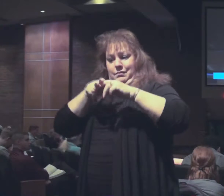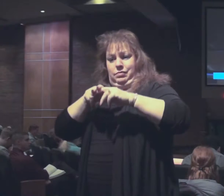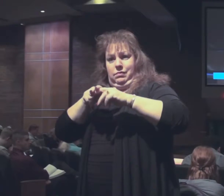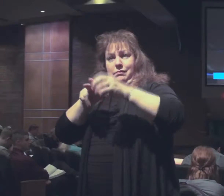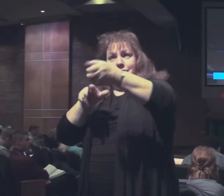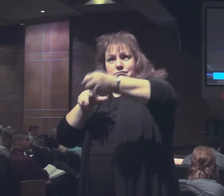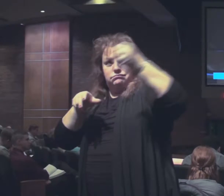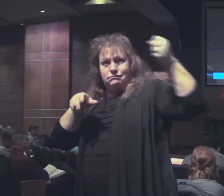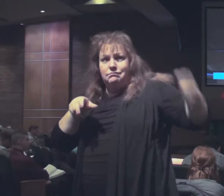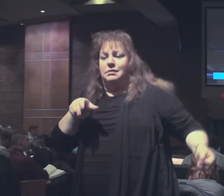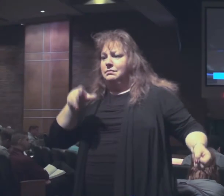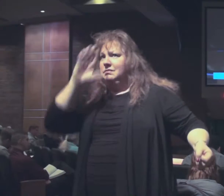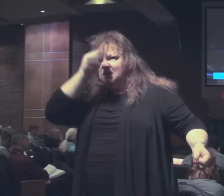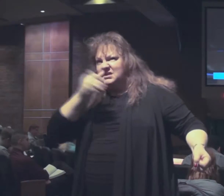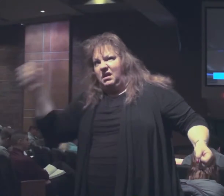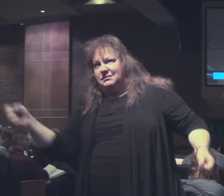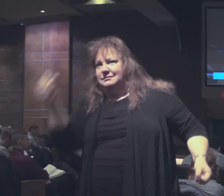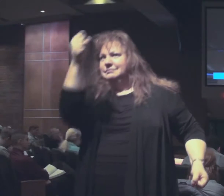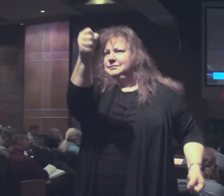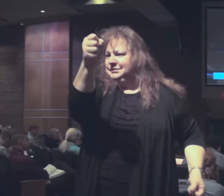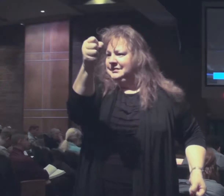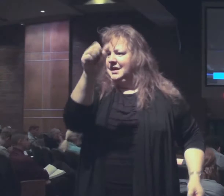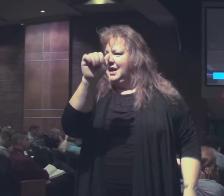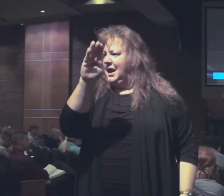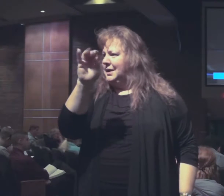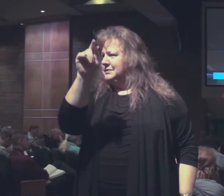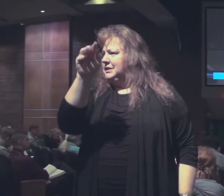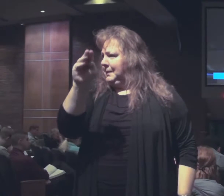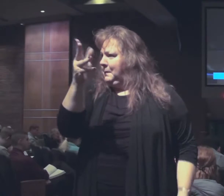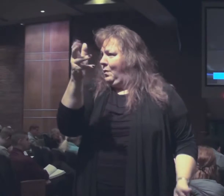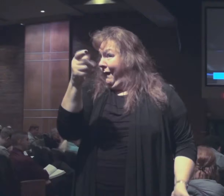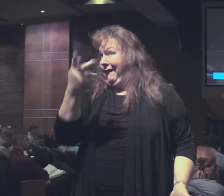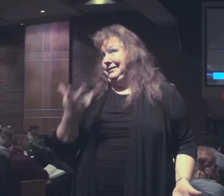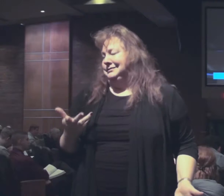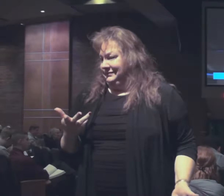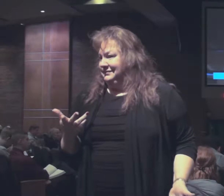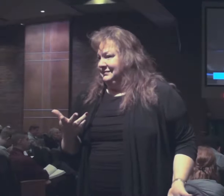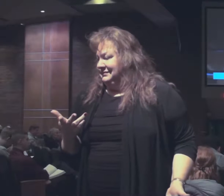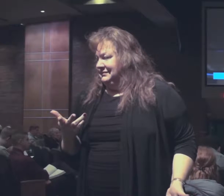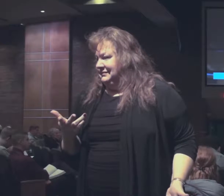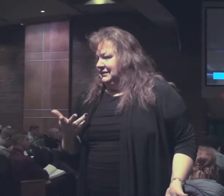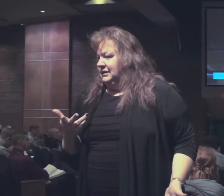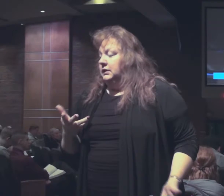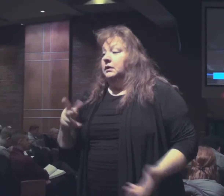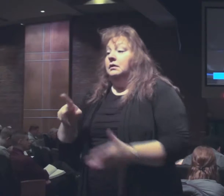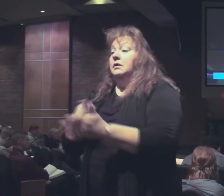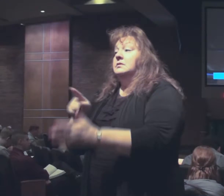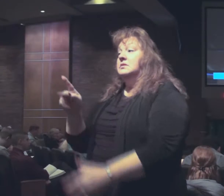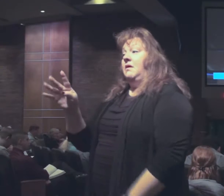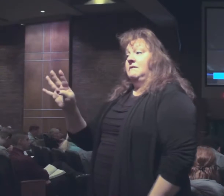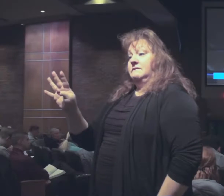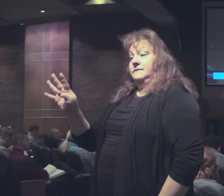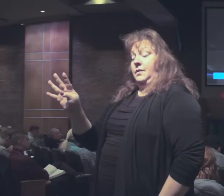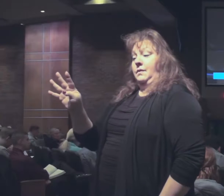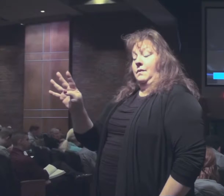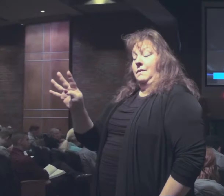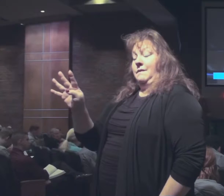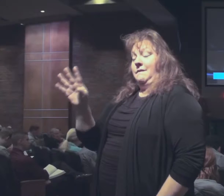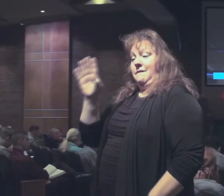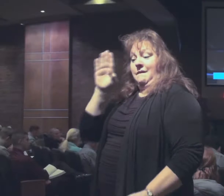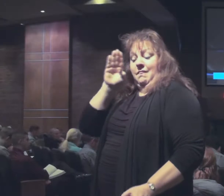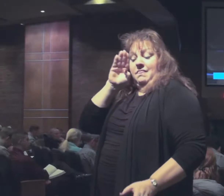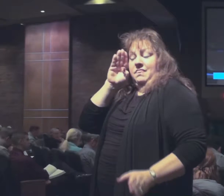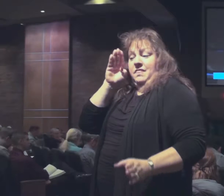of Israel, have Absalom be their king. In Psalm 4, the focus is not